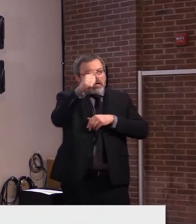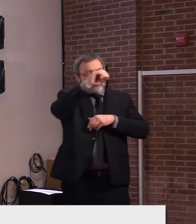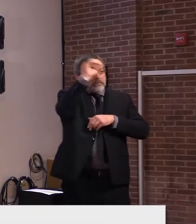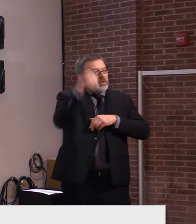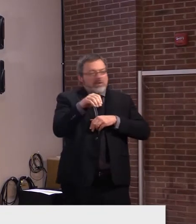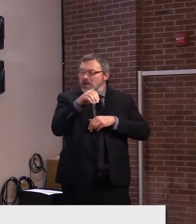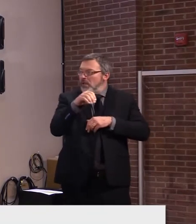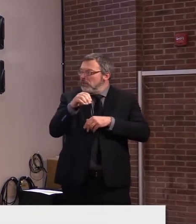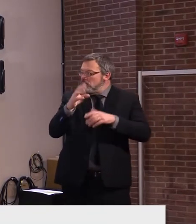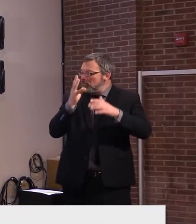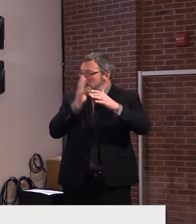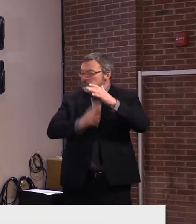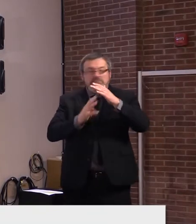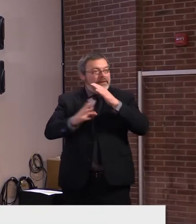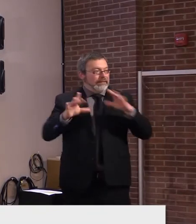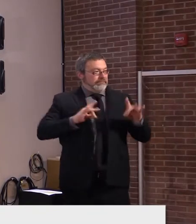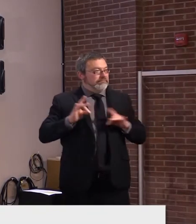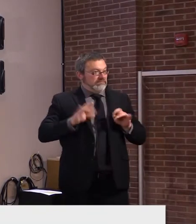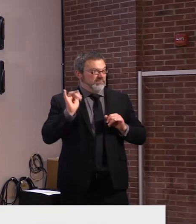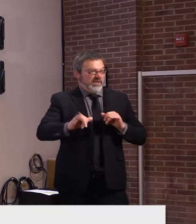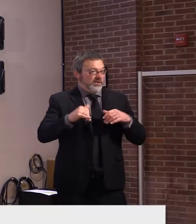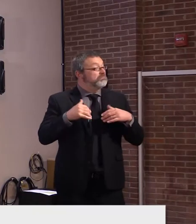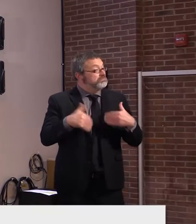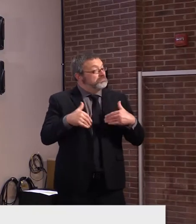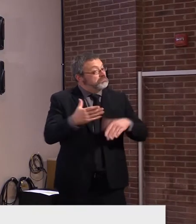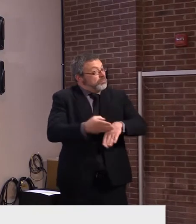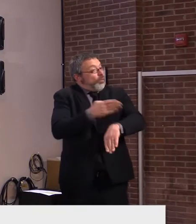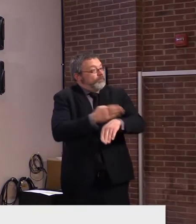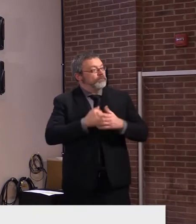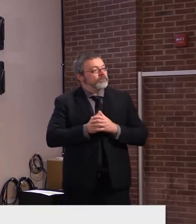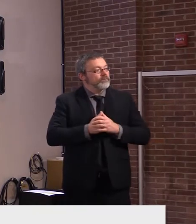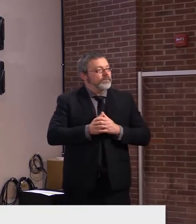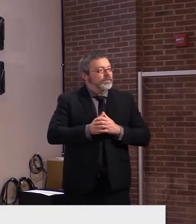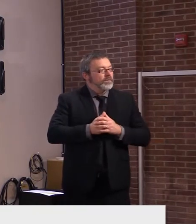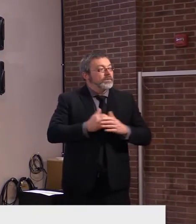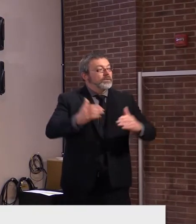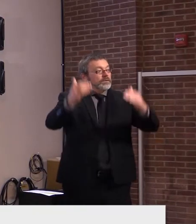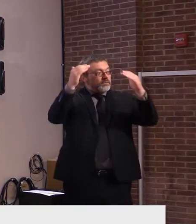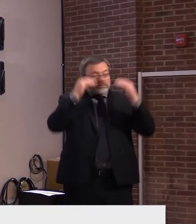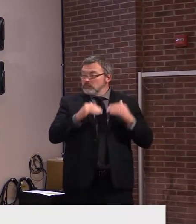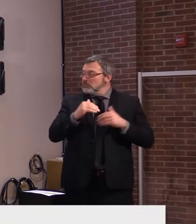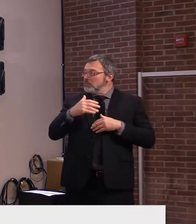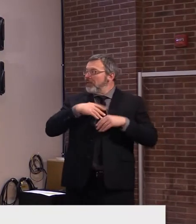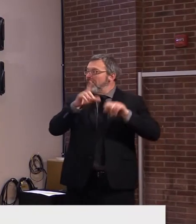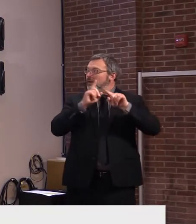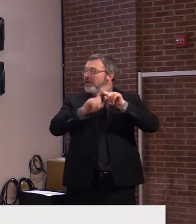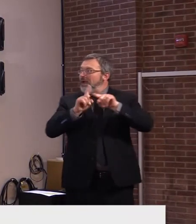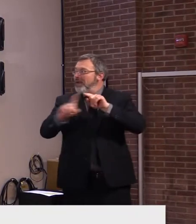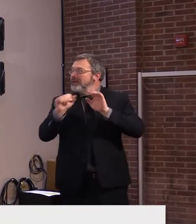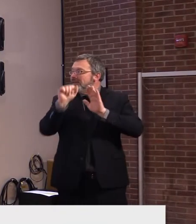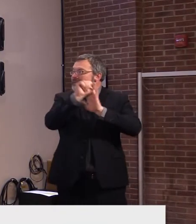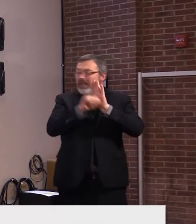country. When we look at the states by their vaccination rate, you can continue to see that even the